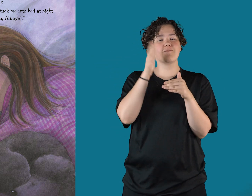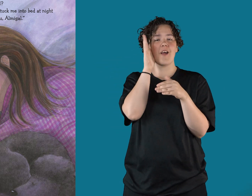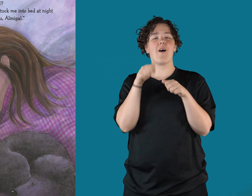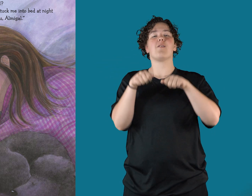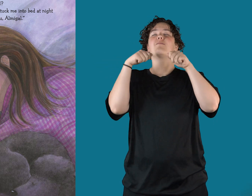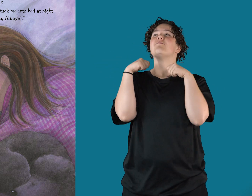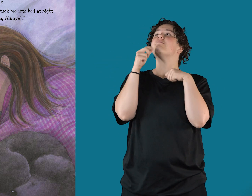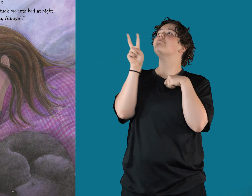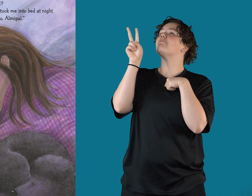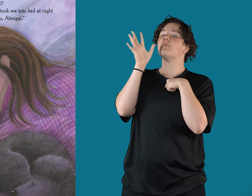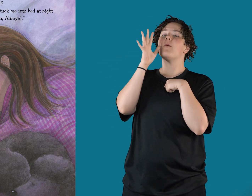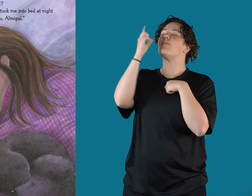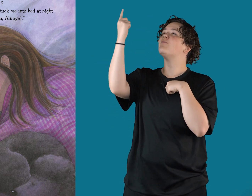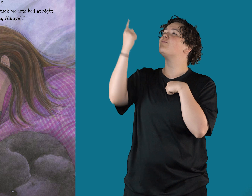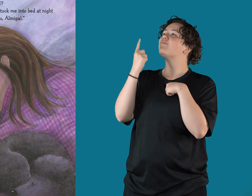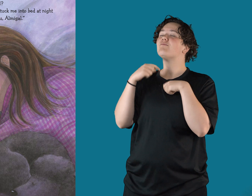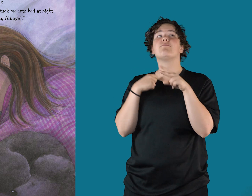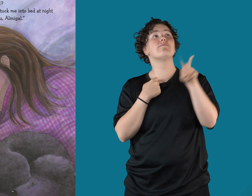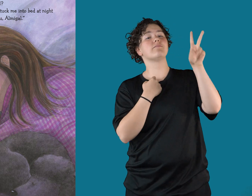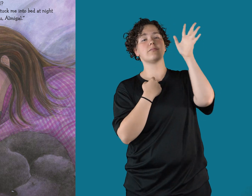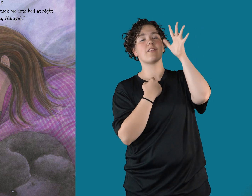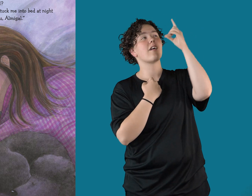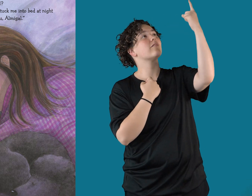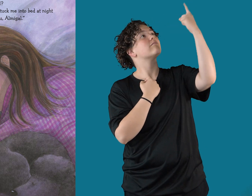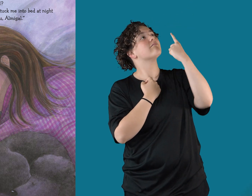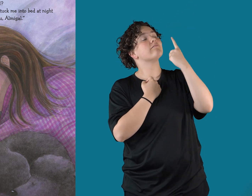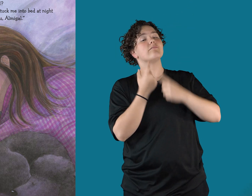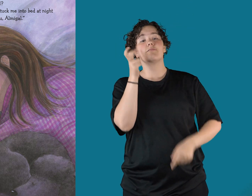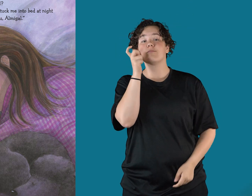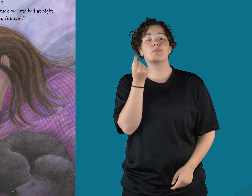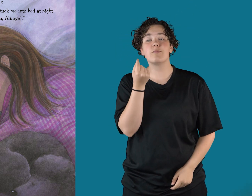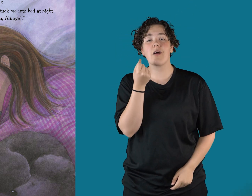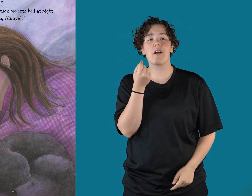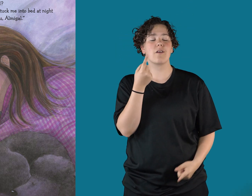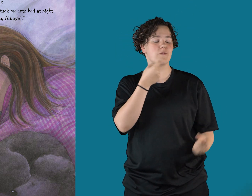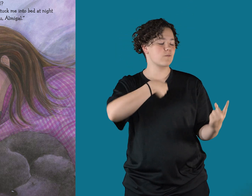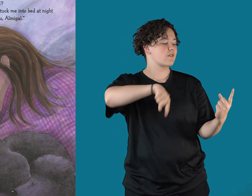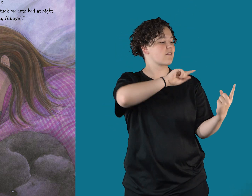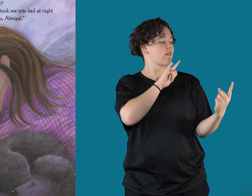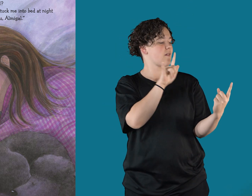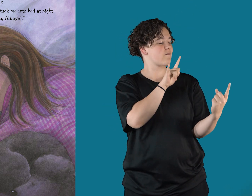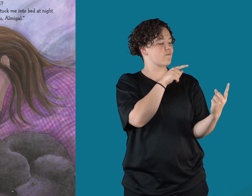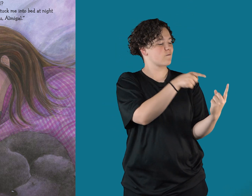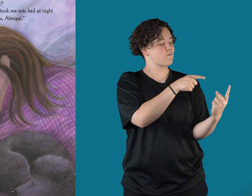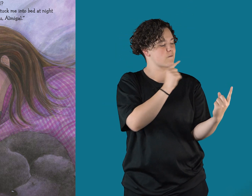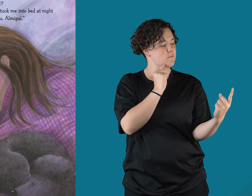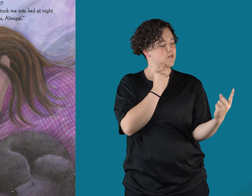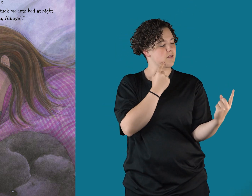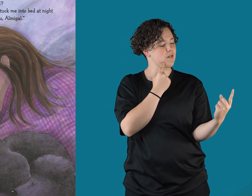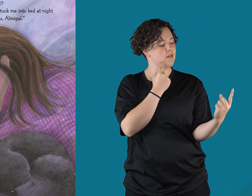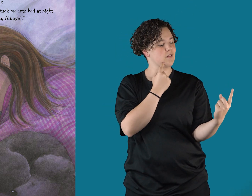when Mommy and Daddy tuck me into bed at night, I can hear them say, "We love you, Almigal."